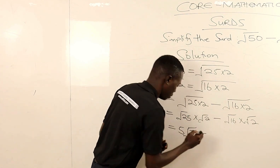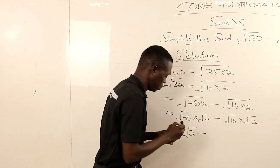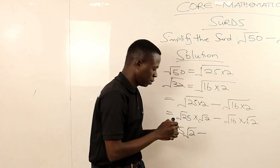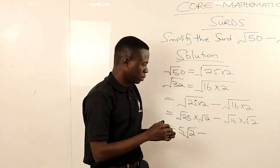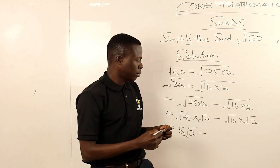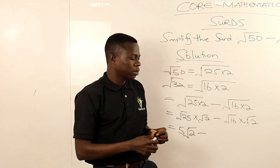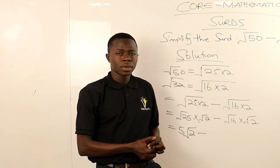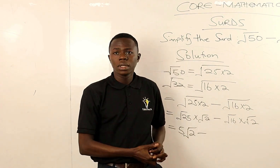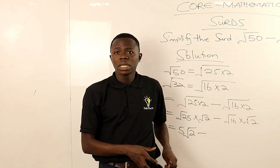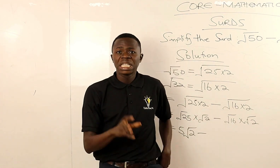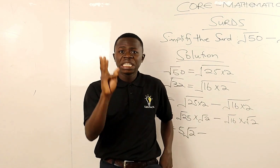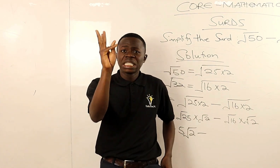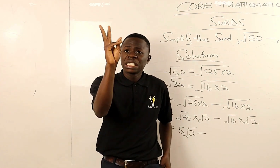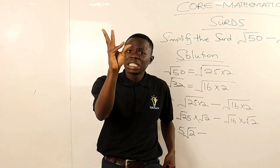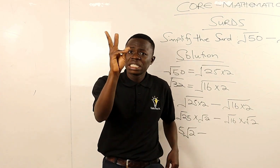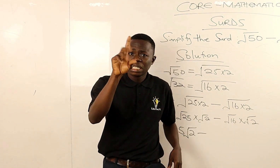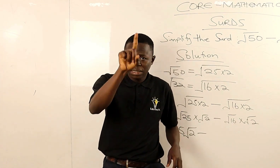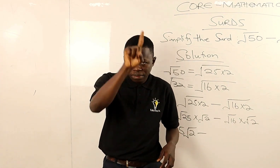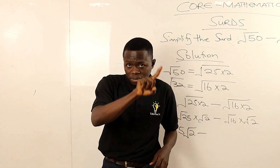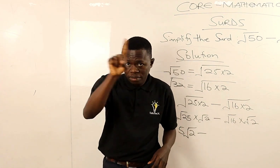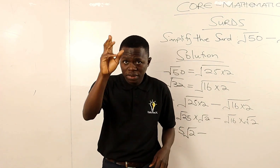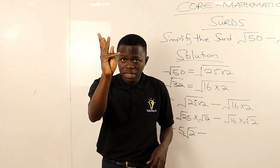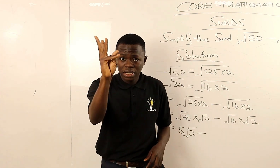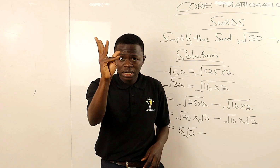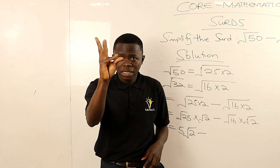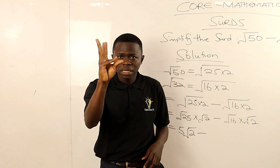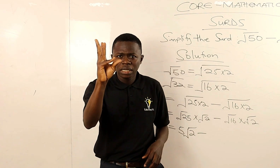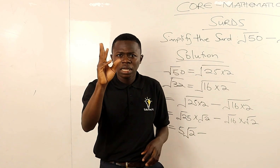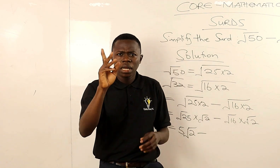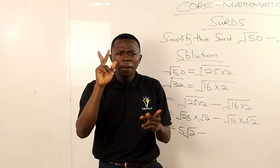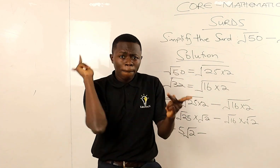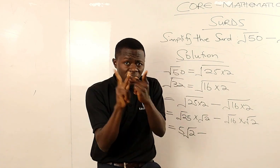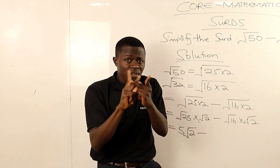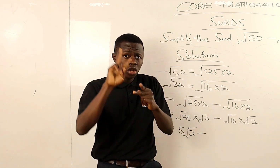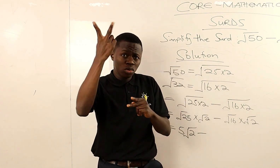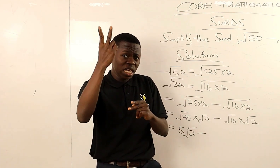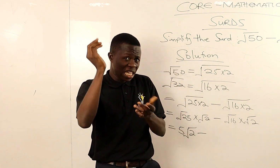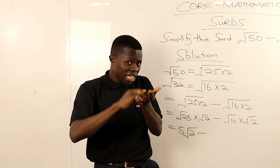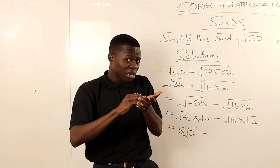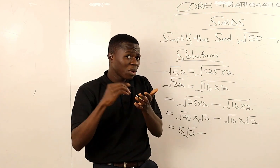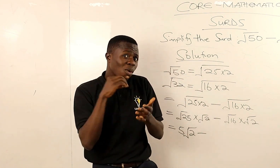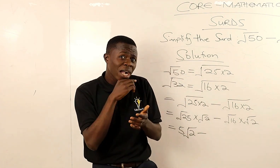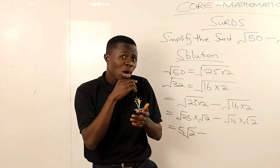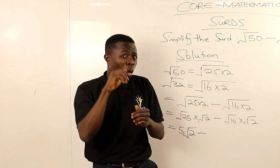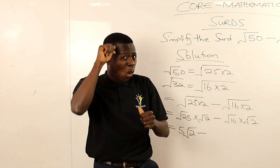we bring our minus, then you know again 16 is a perfect square. So square root